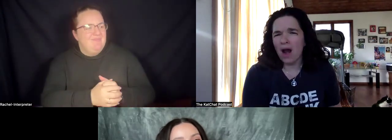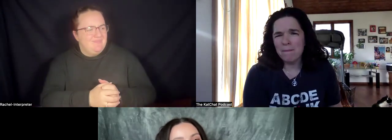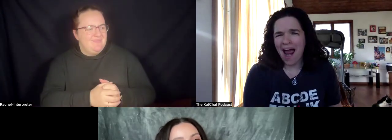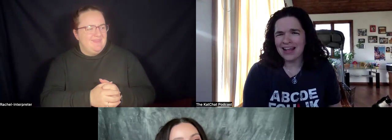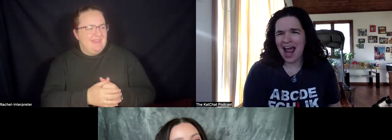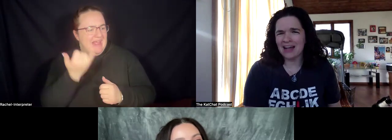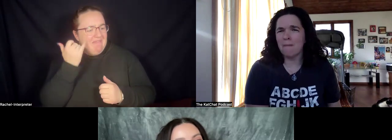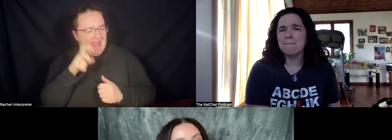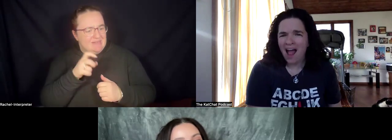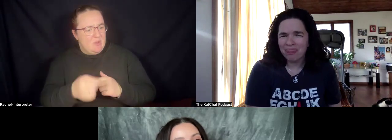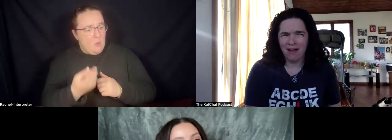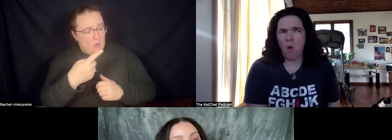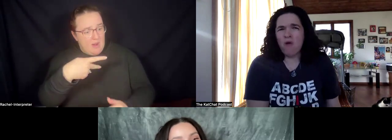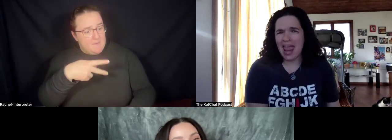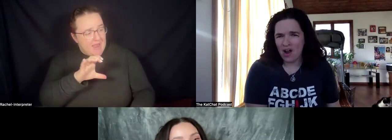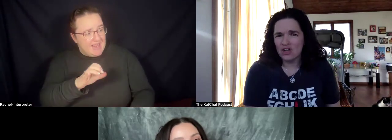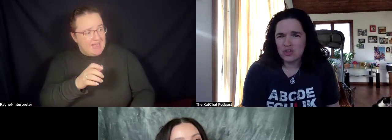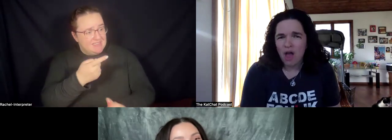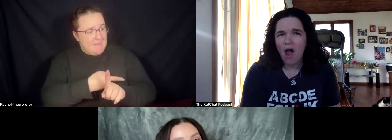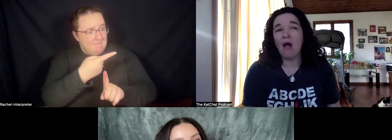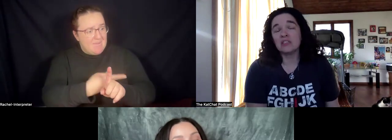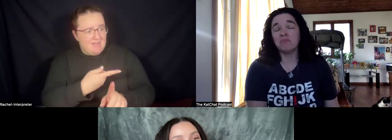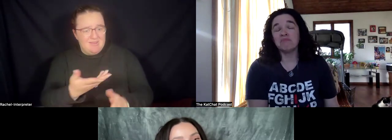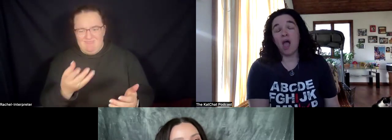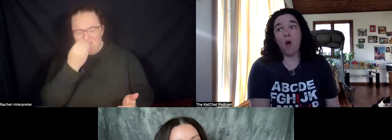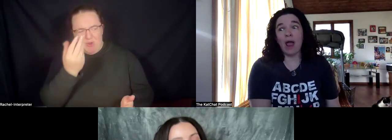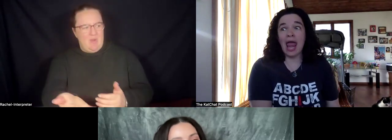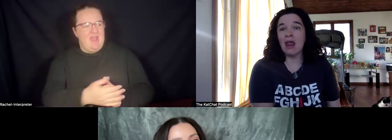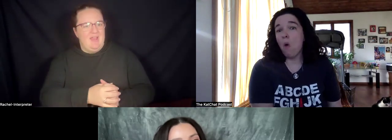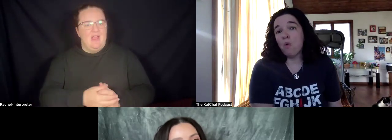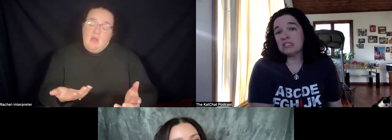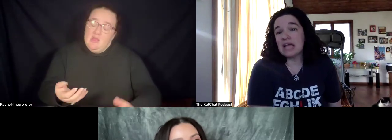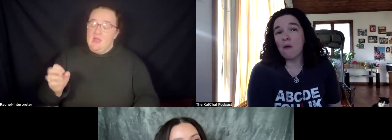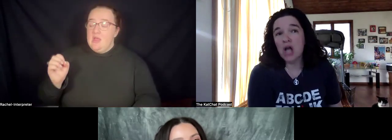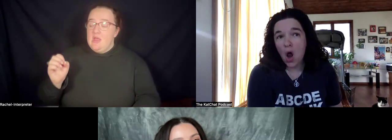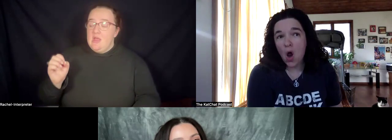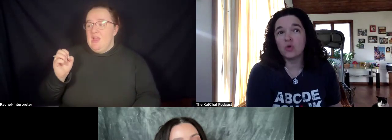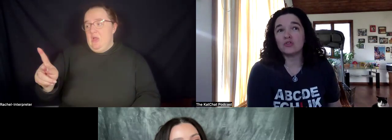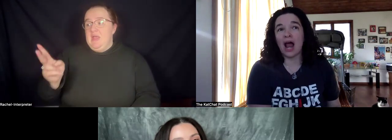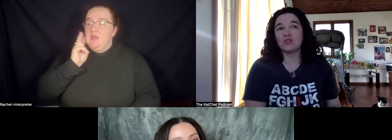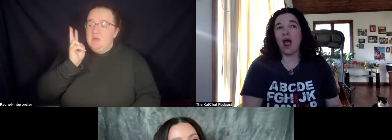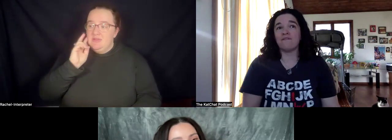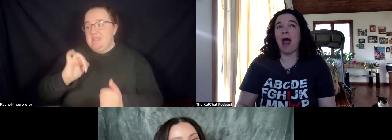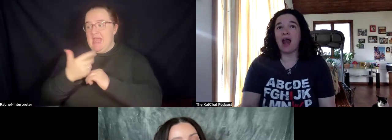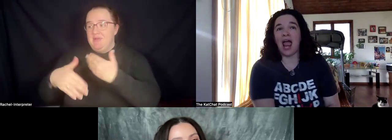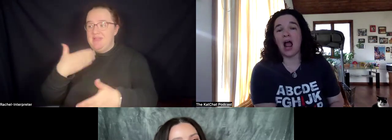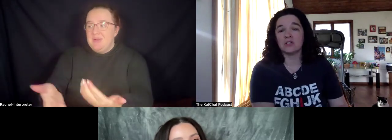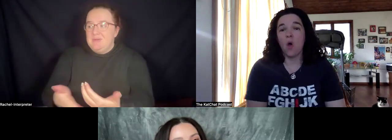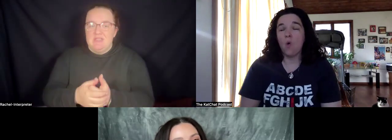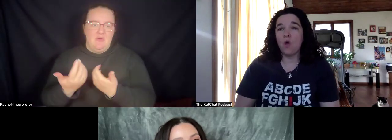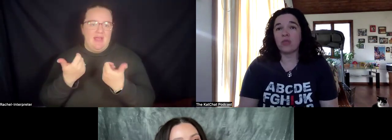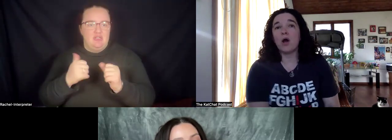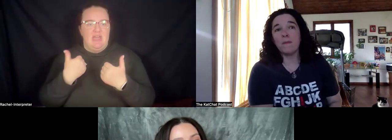to be one podcast a month, who cares? No, I was like, okay, we'll see how it goes. I tried to have a